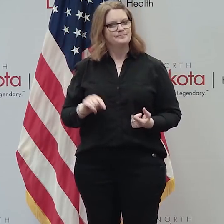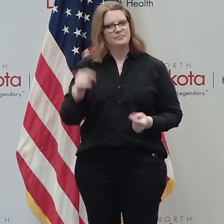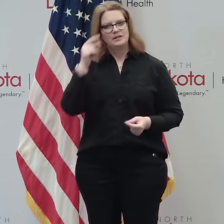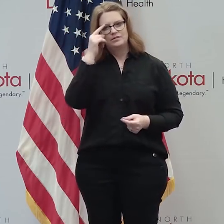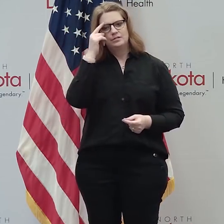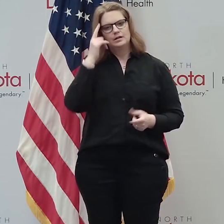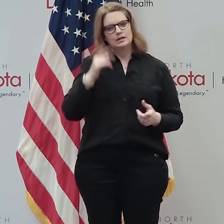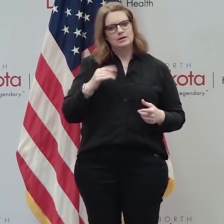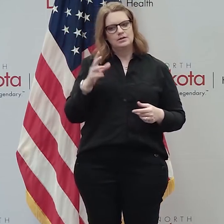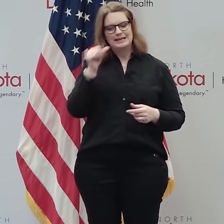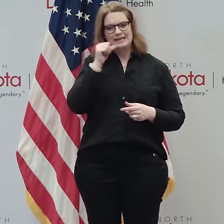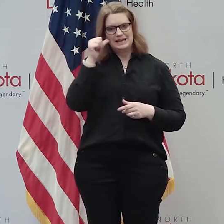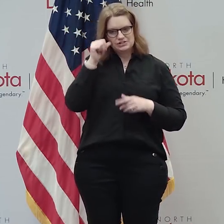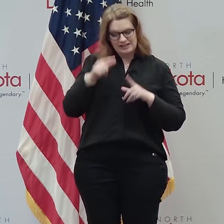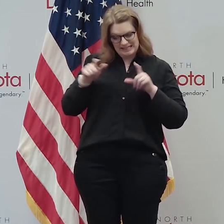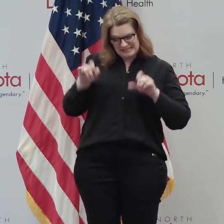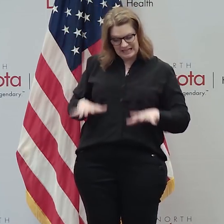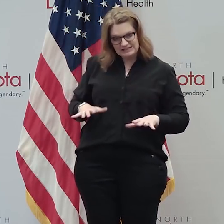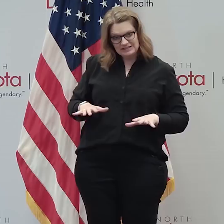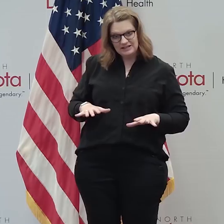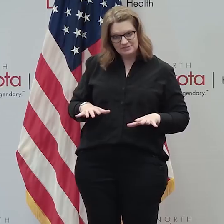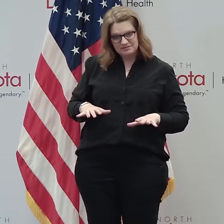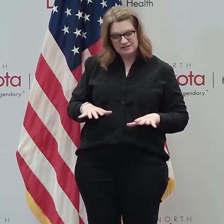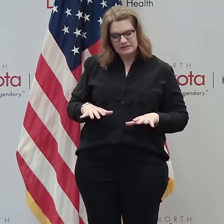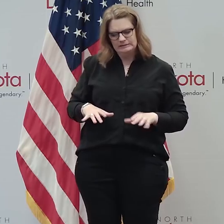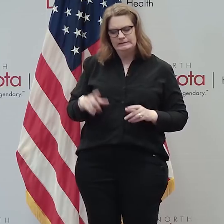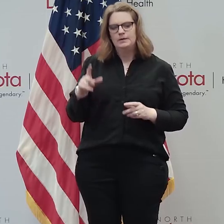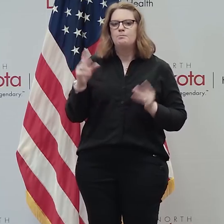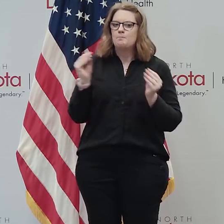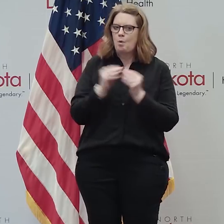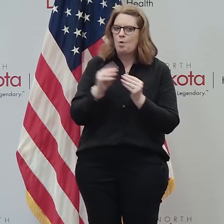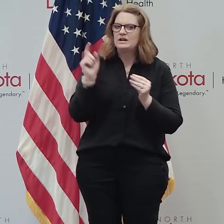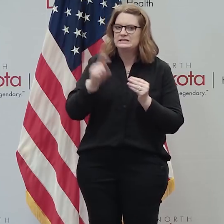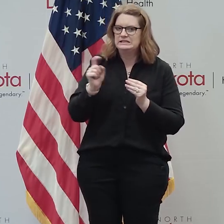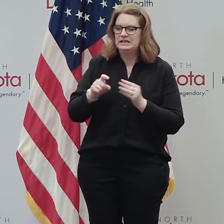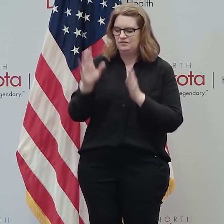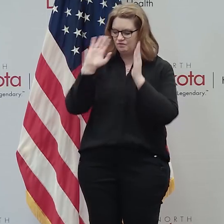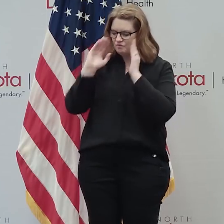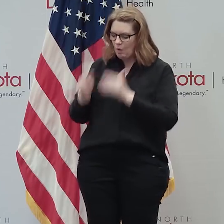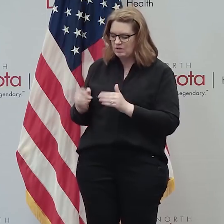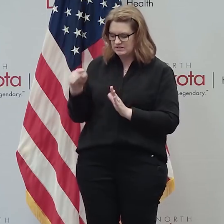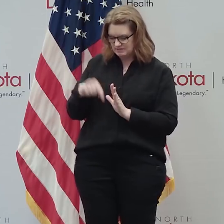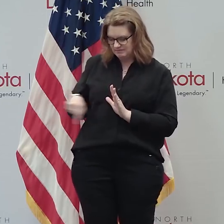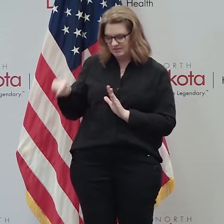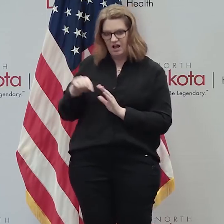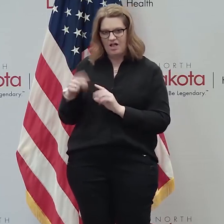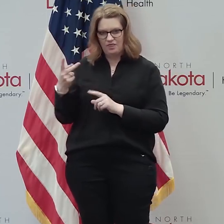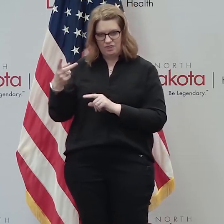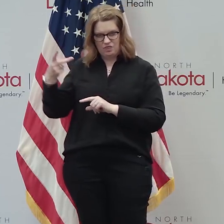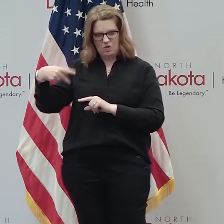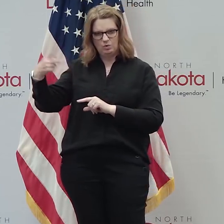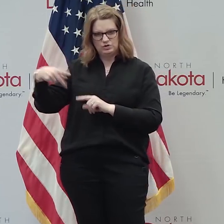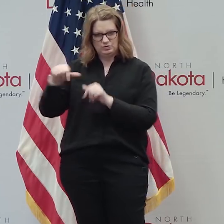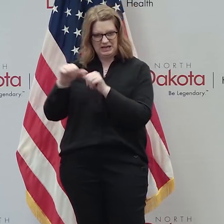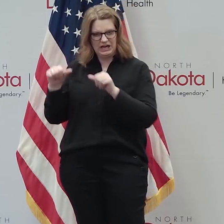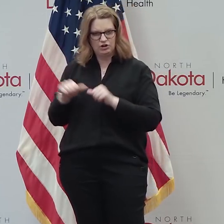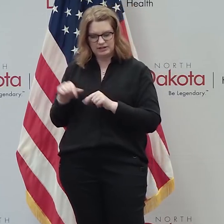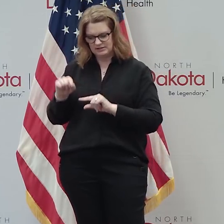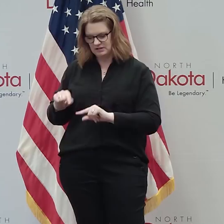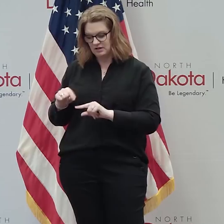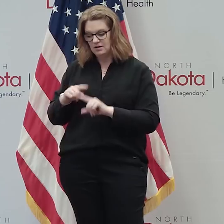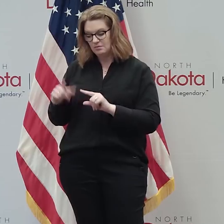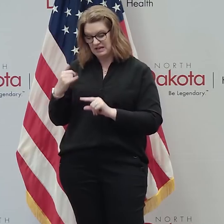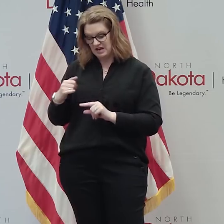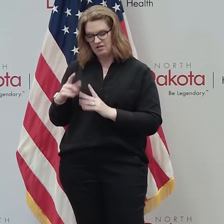testing results of yesterday and today, affirms the need for us to have a more focused task force in the Red River Valley, and they're off to a